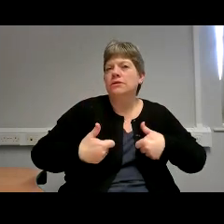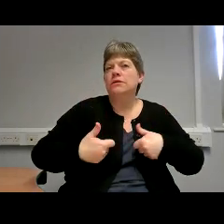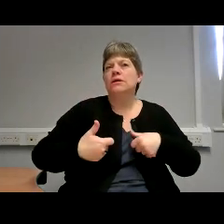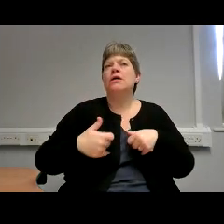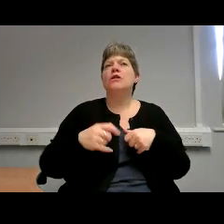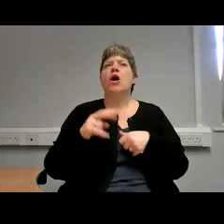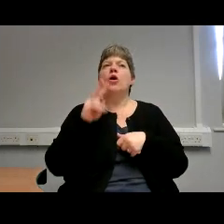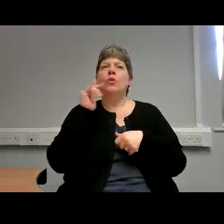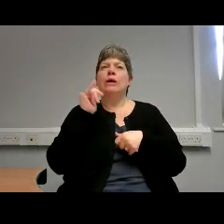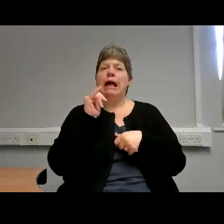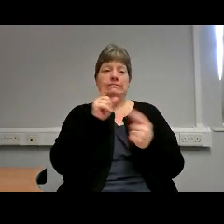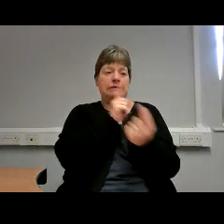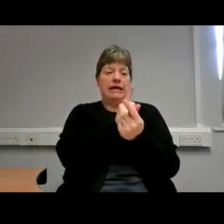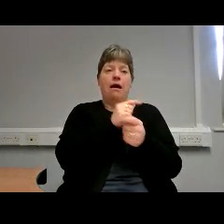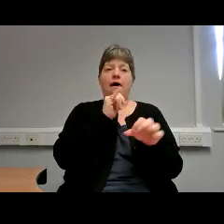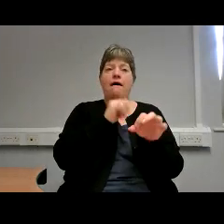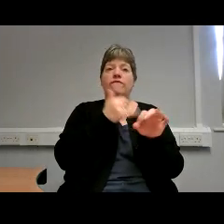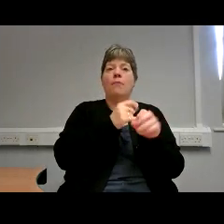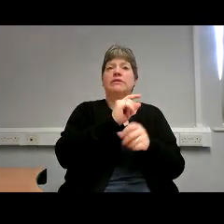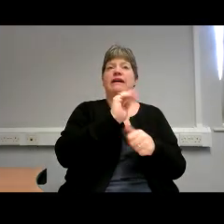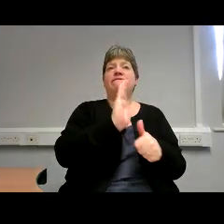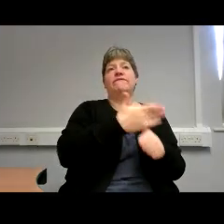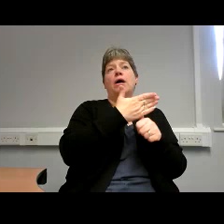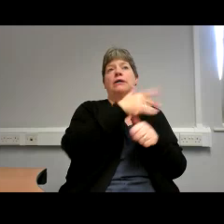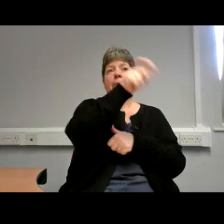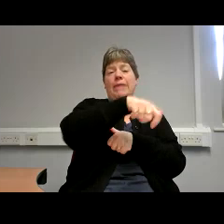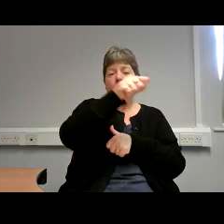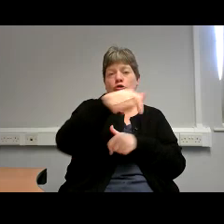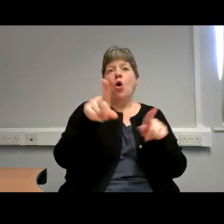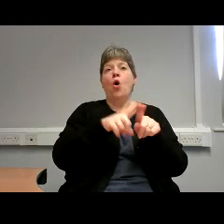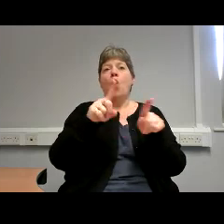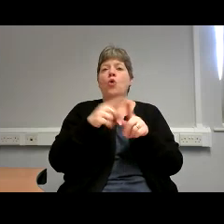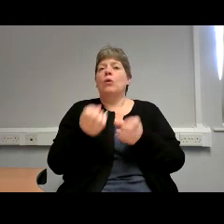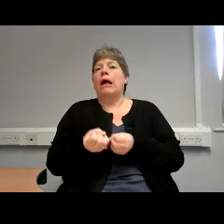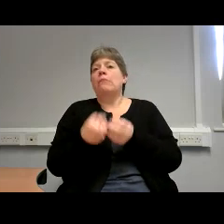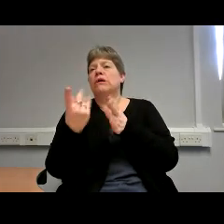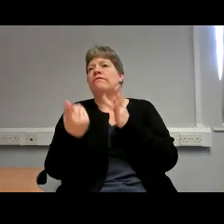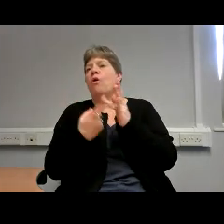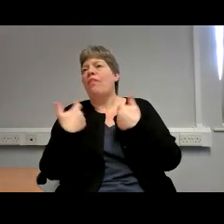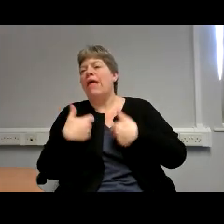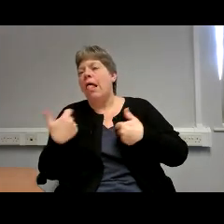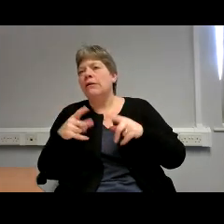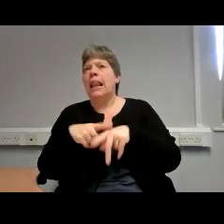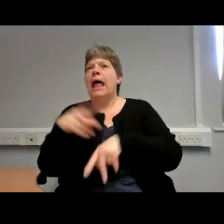First patients, and they can also prescribe for minor illness, hypertension,